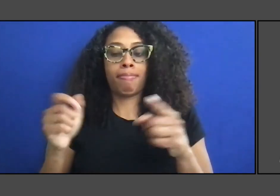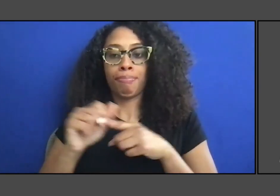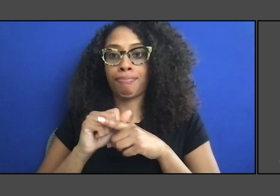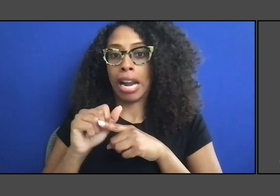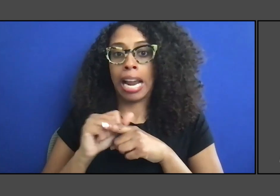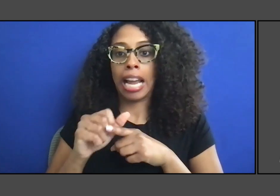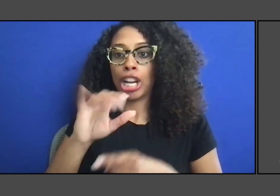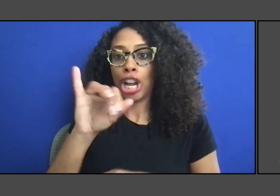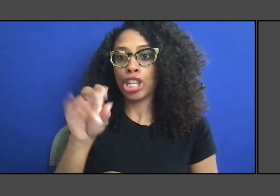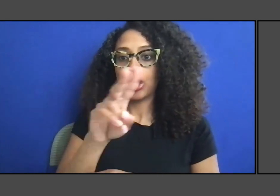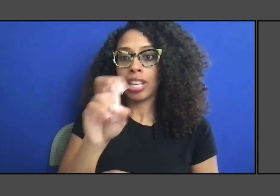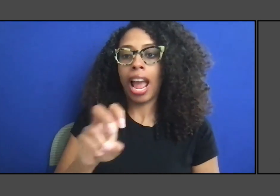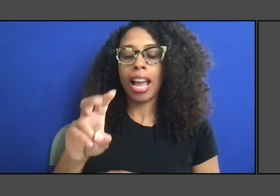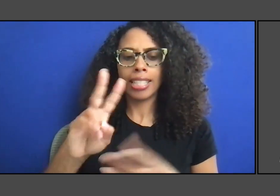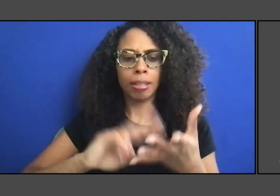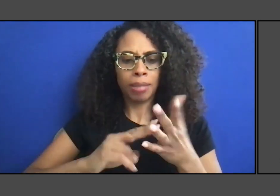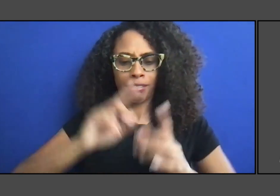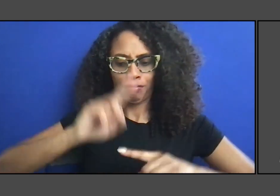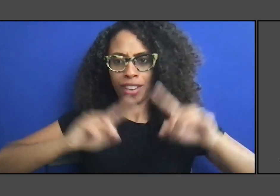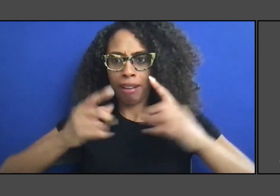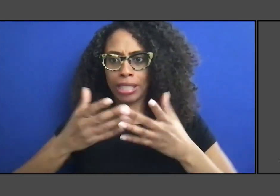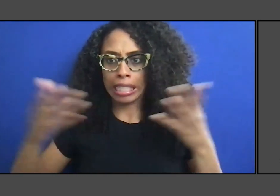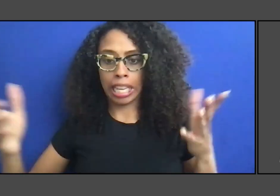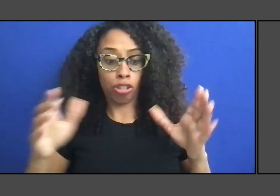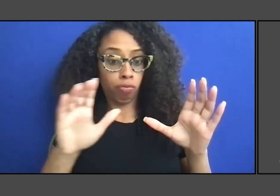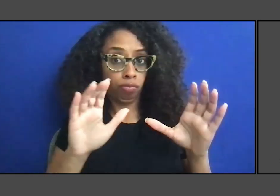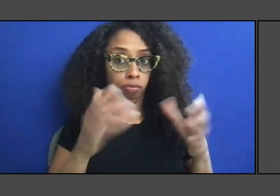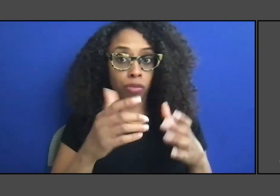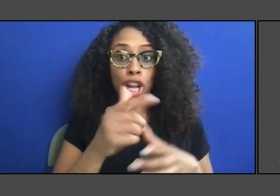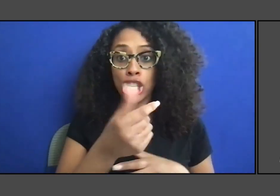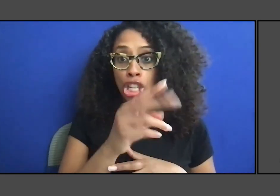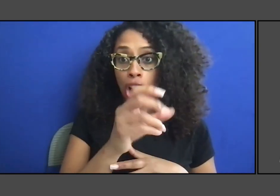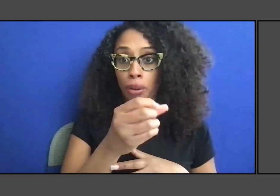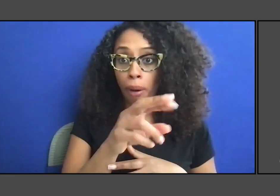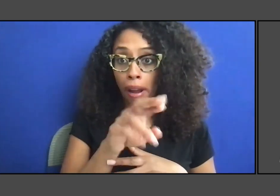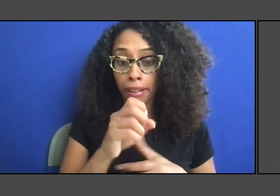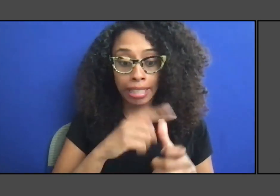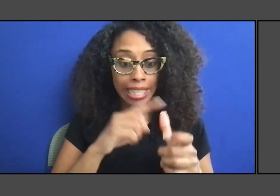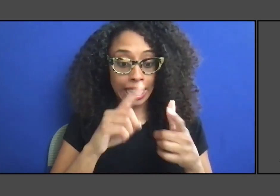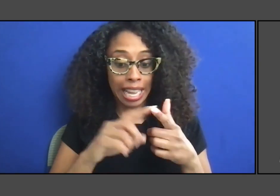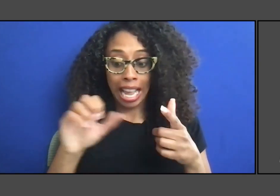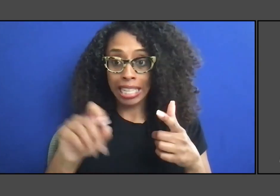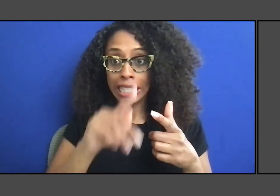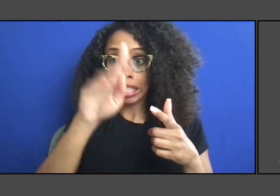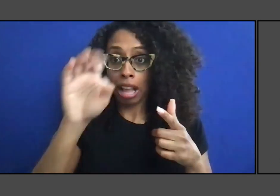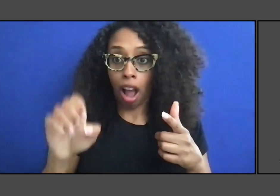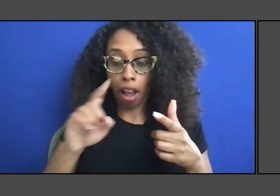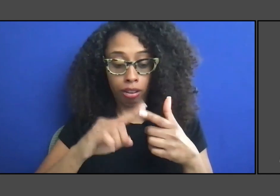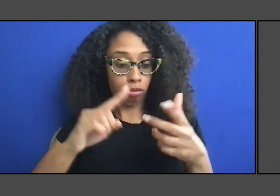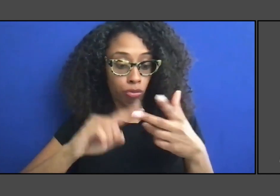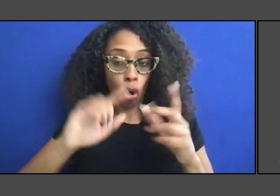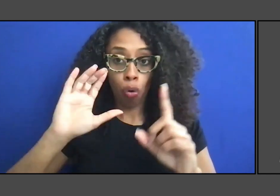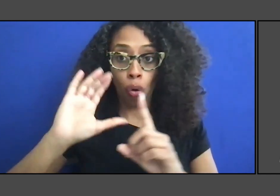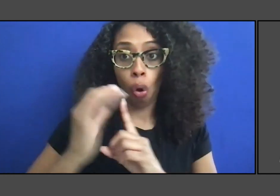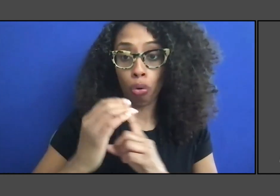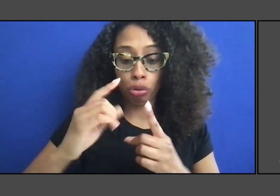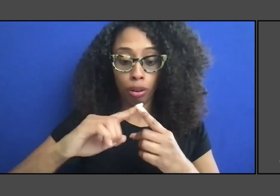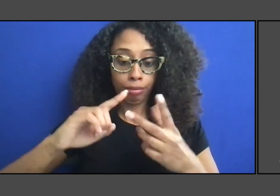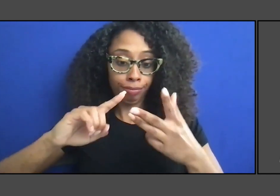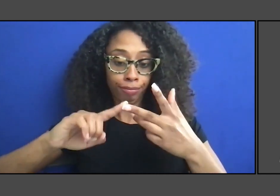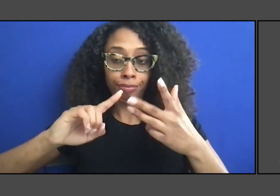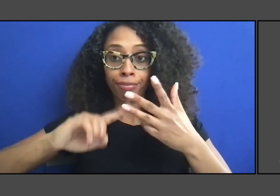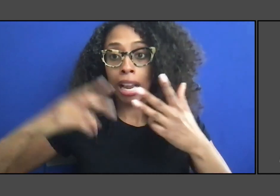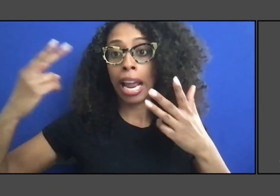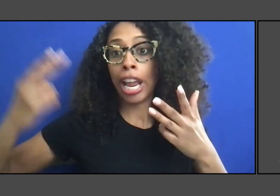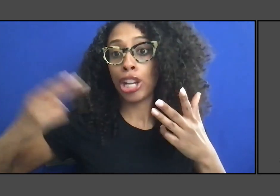many things: a genre, a style, a sensibility, a culture, a history, a tradition, a way of being. You